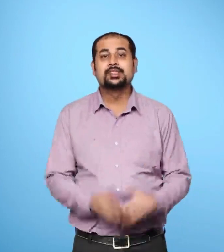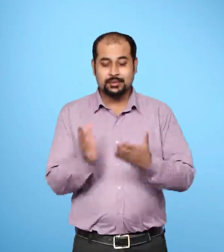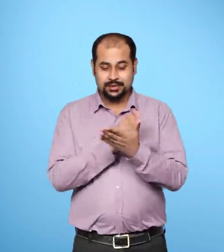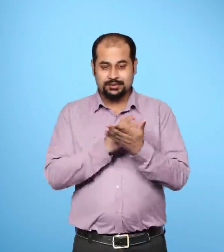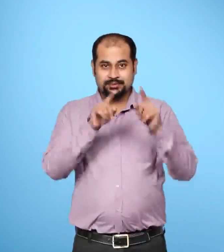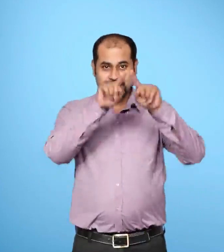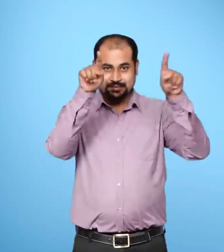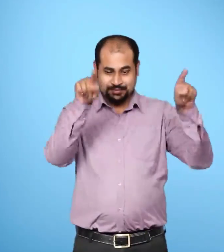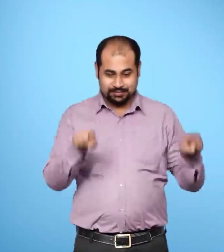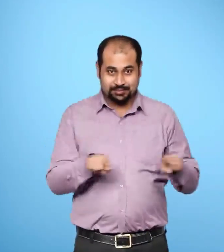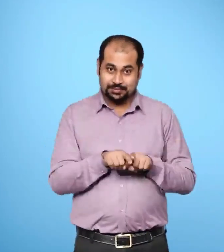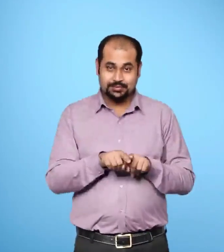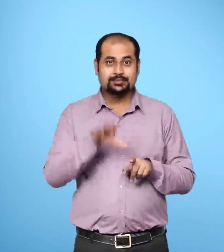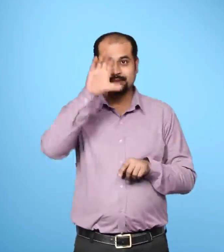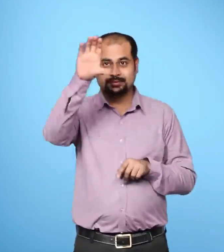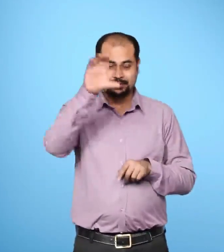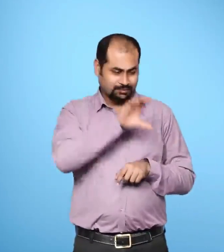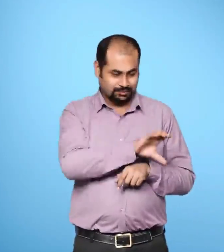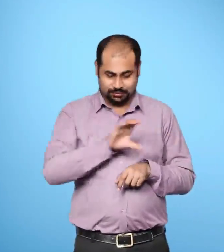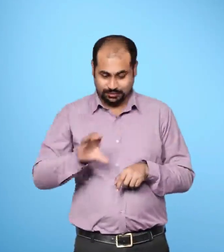This page has 3 parts.